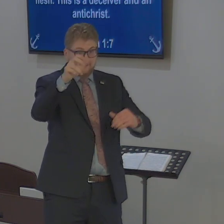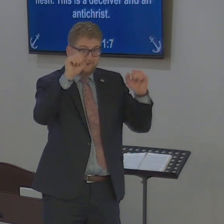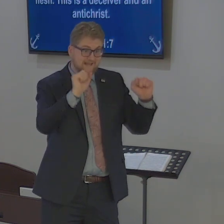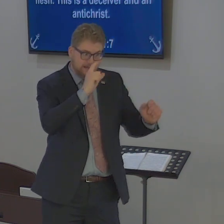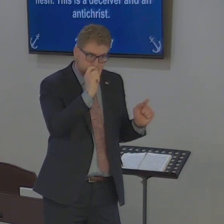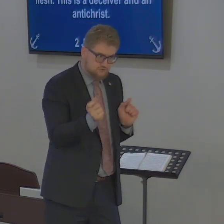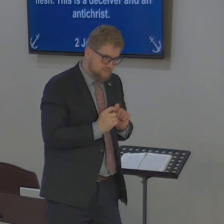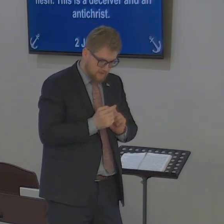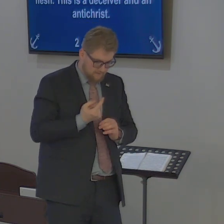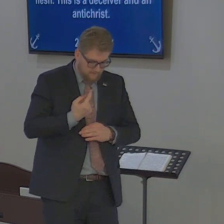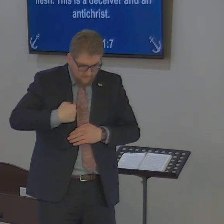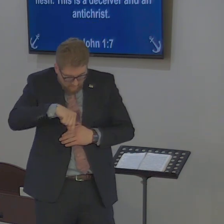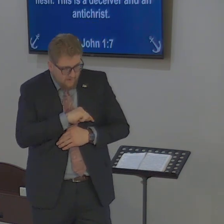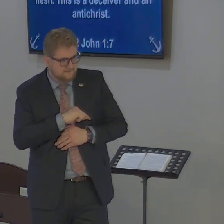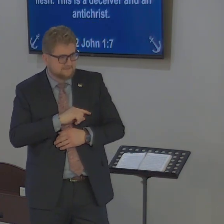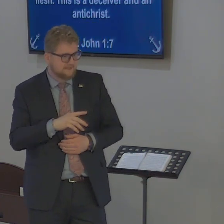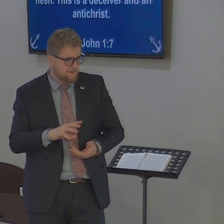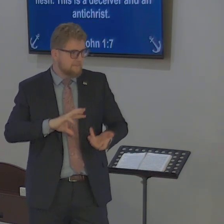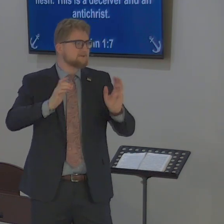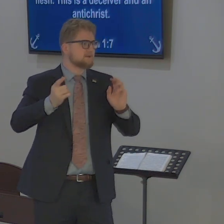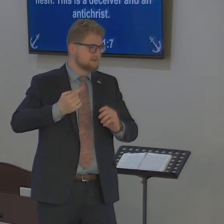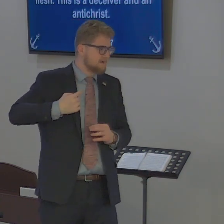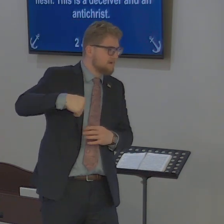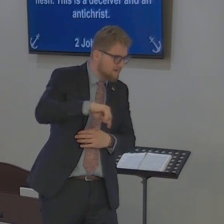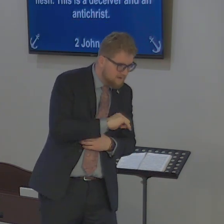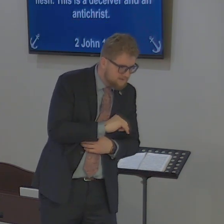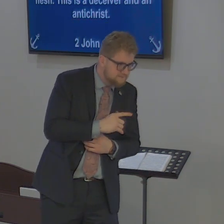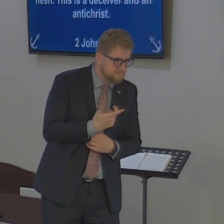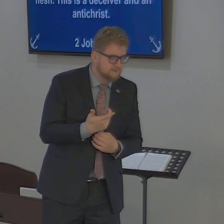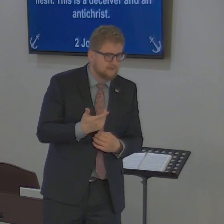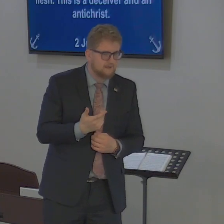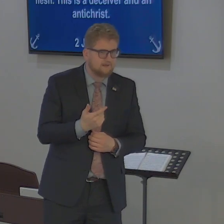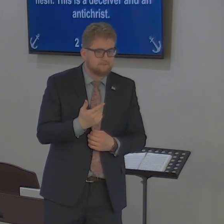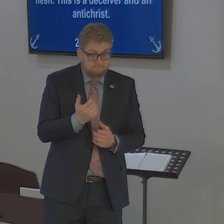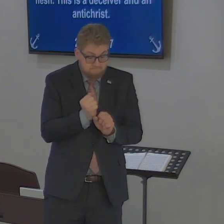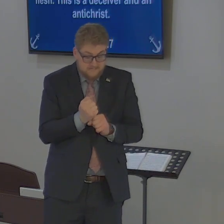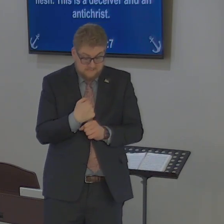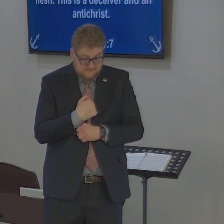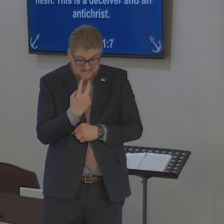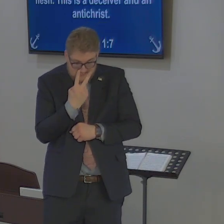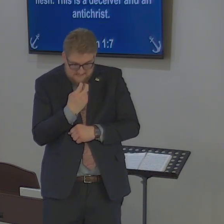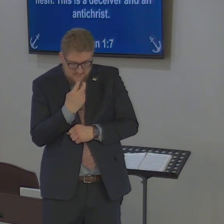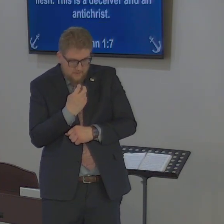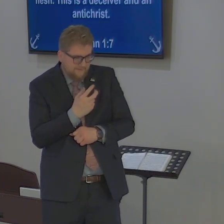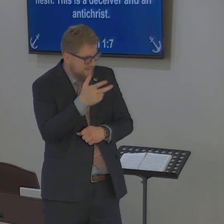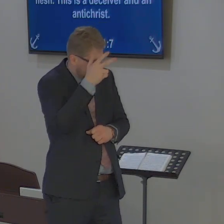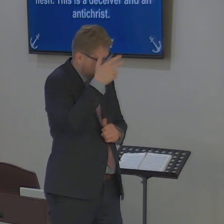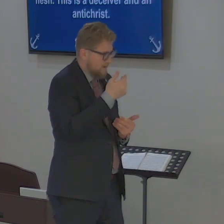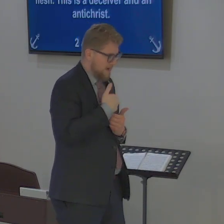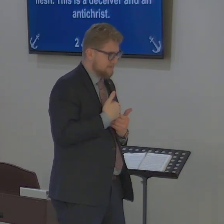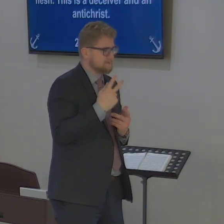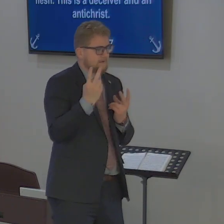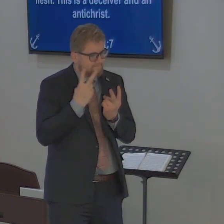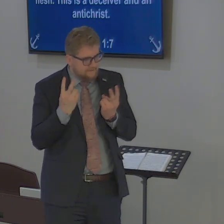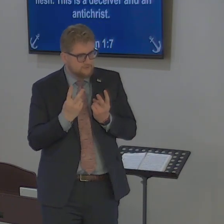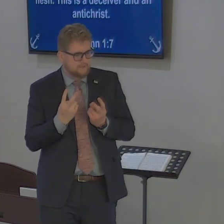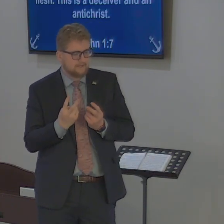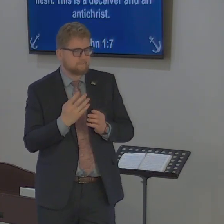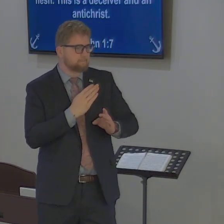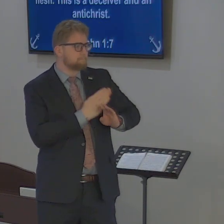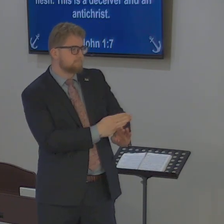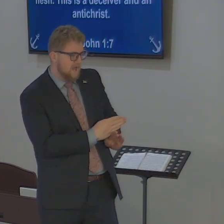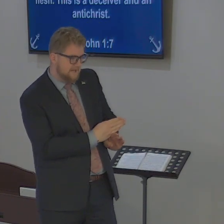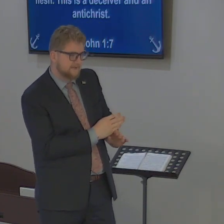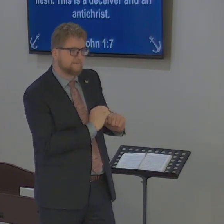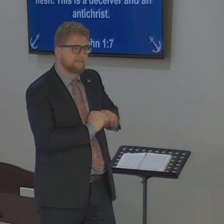us, trip us up, or make us doubt, then there's a victory that's gained by the devil in hindering the work of